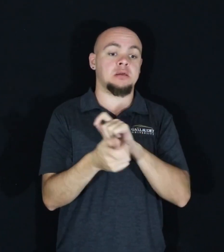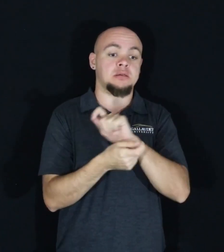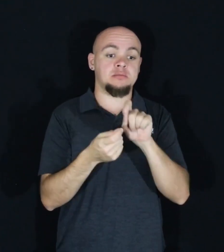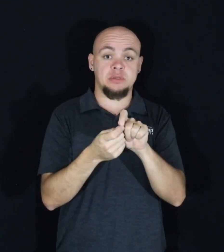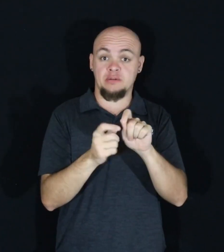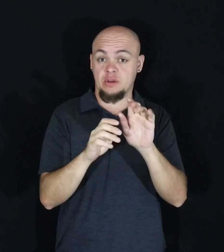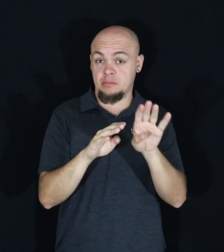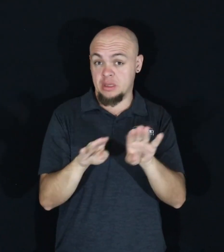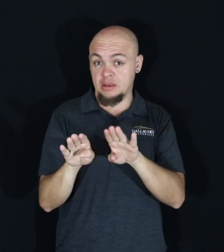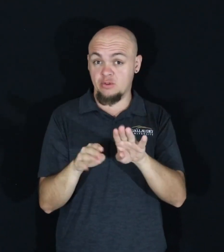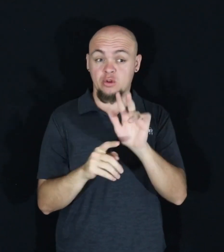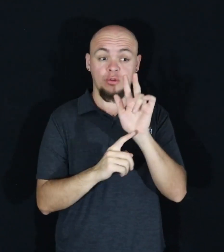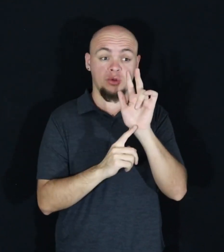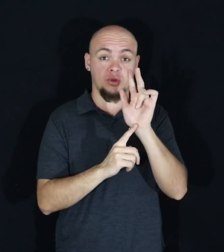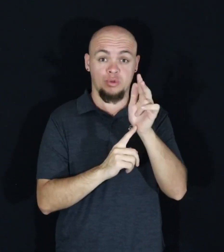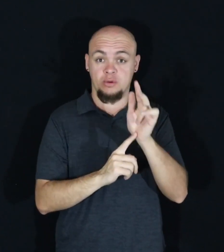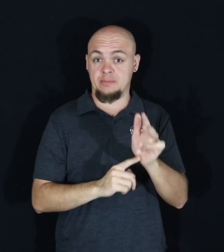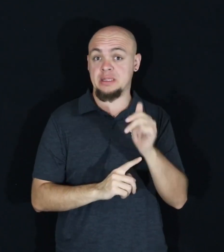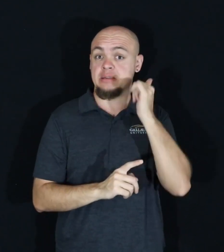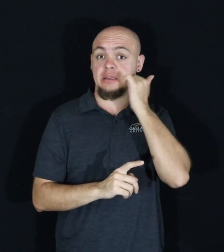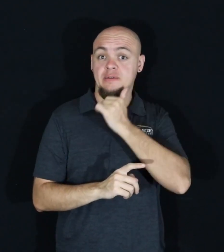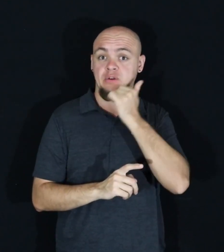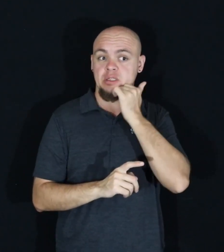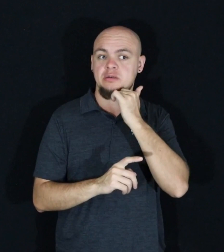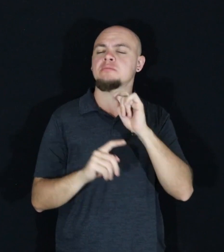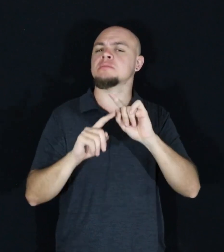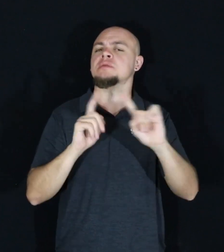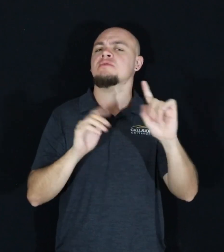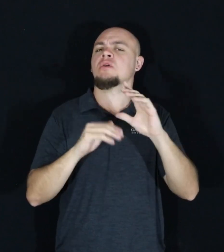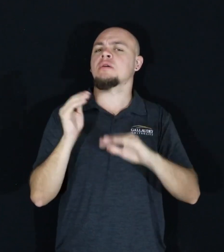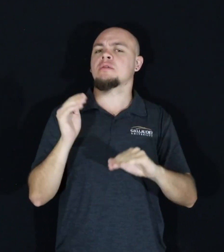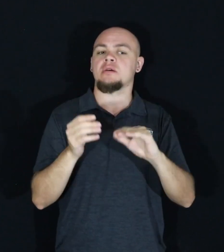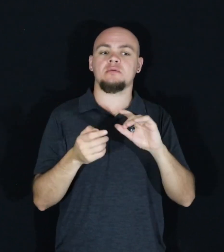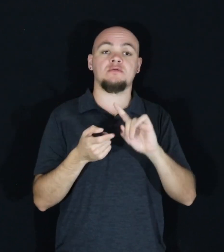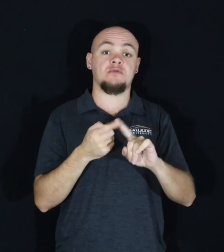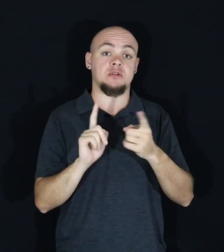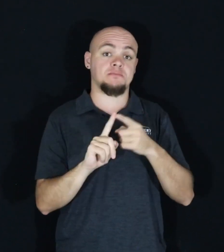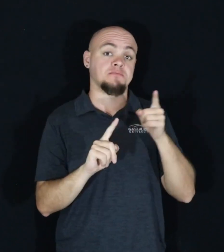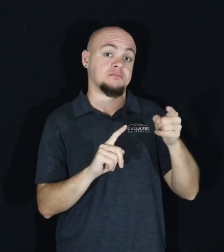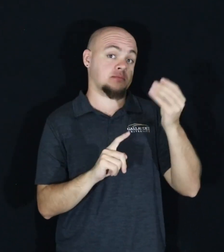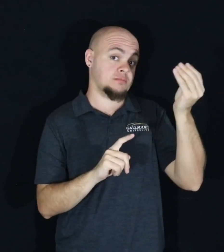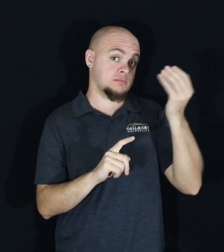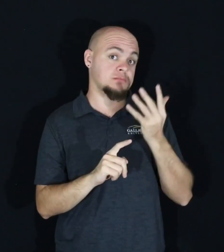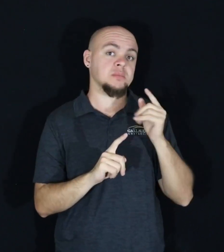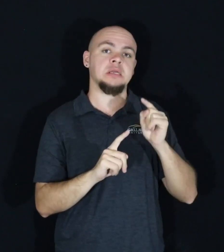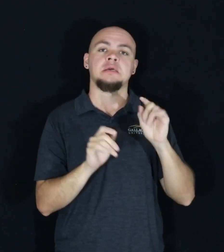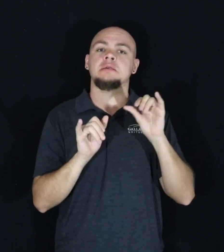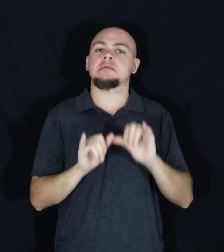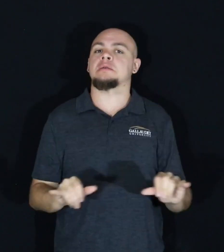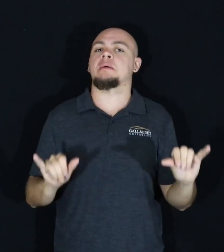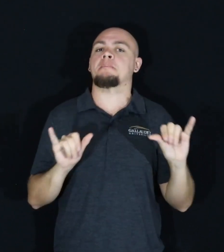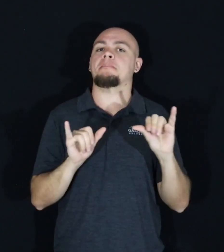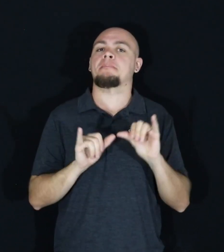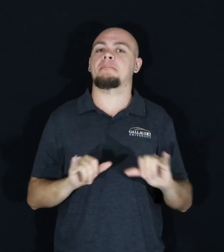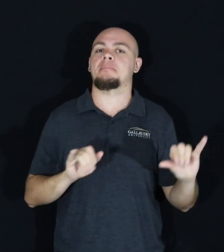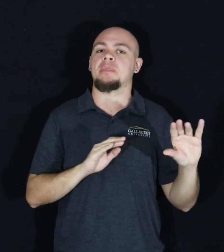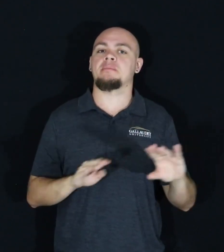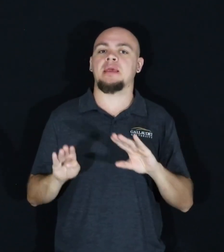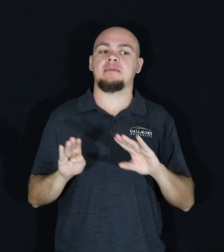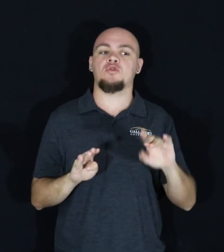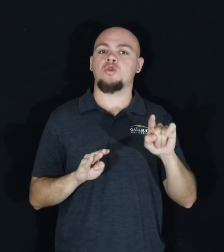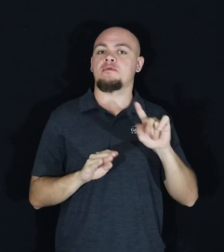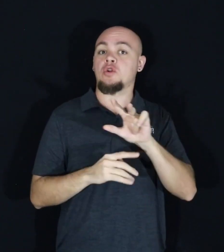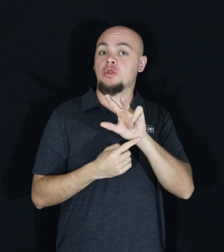for 3 minutes a day is different than my friend repeating the same behavior for